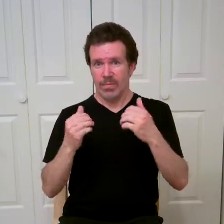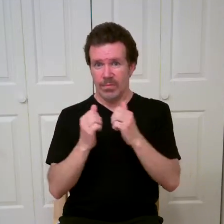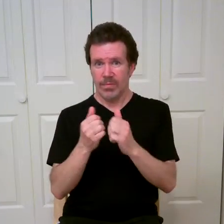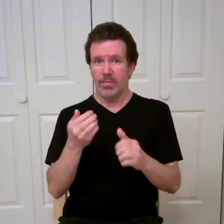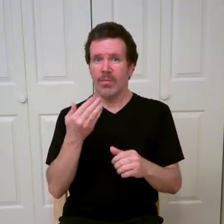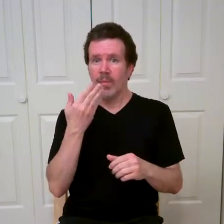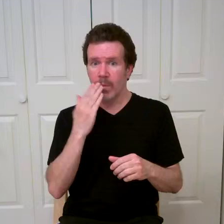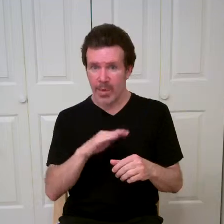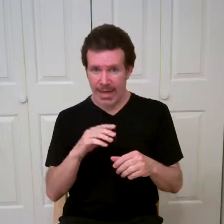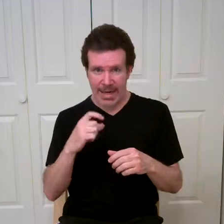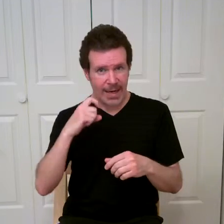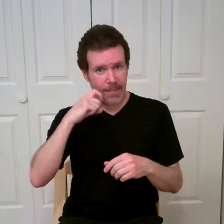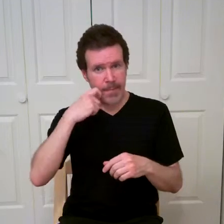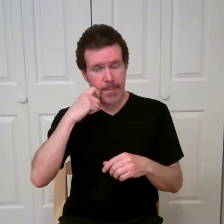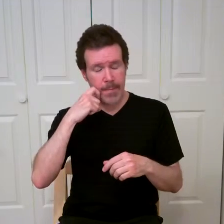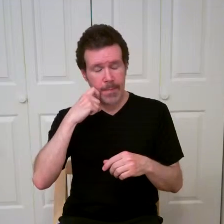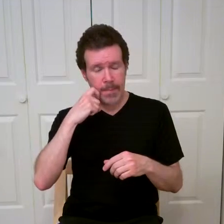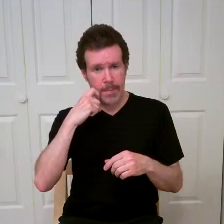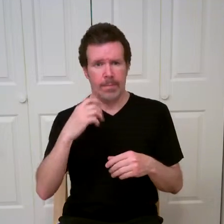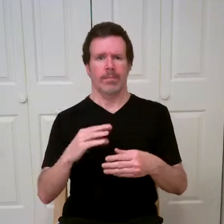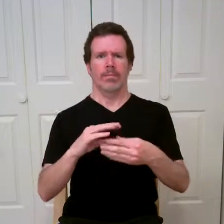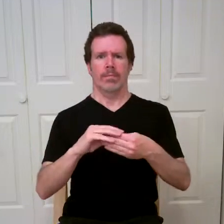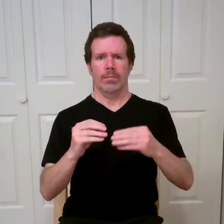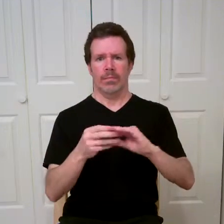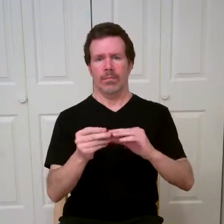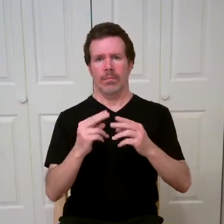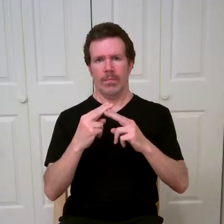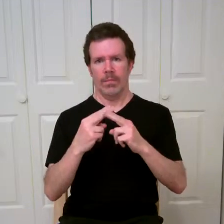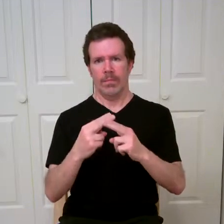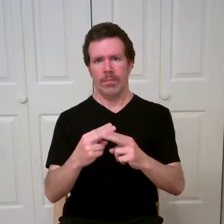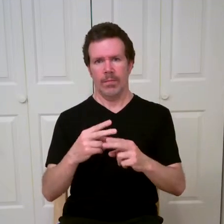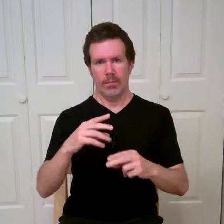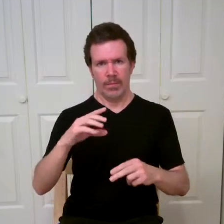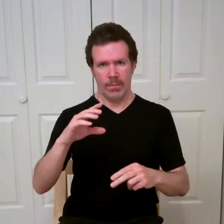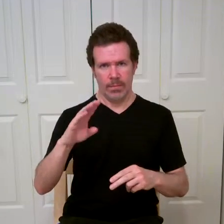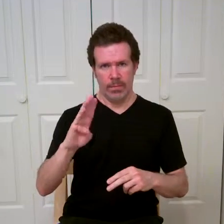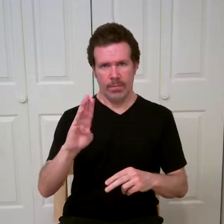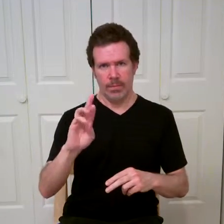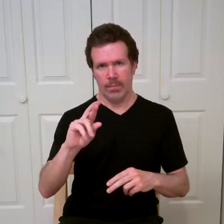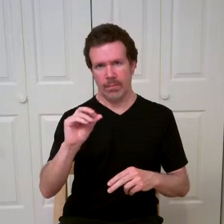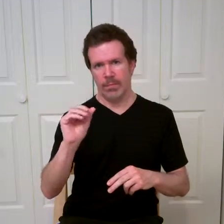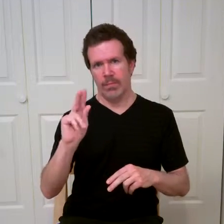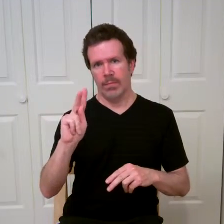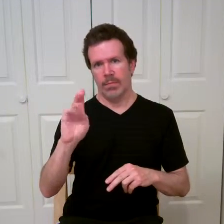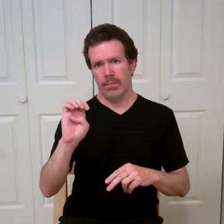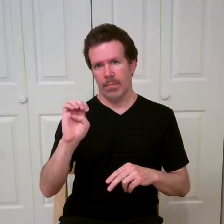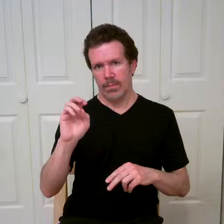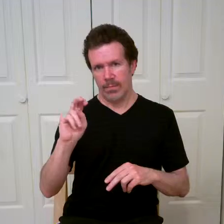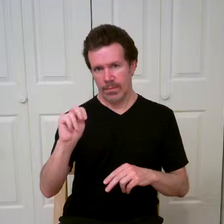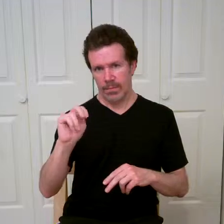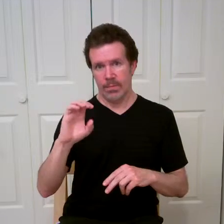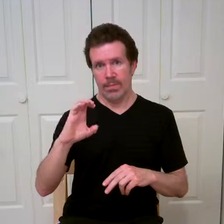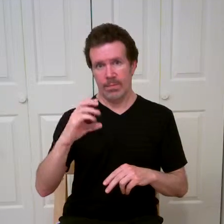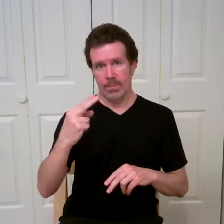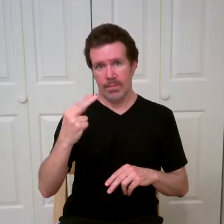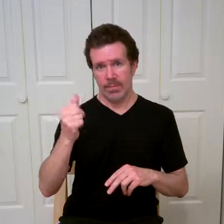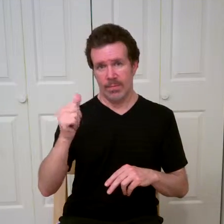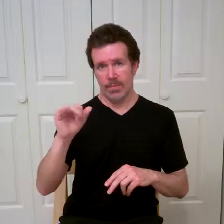The story Broken Chain contains a person versus self-type conflict.